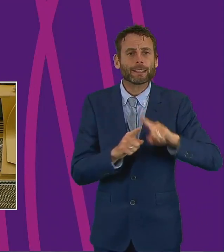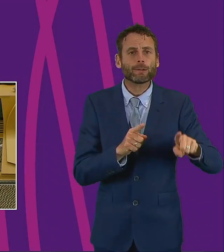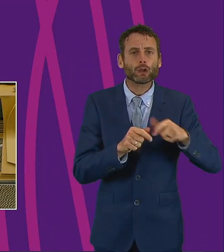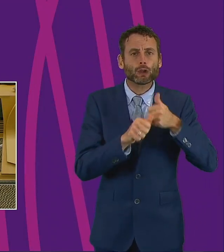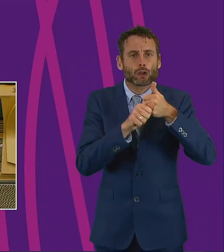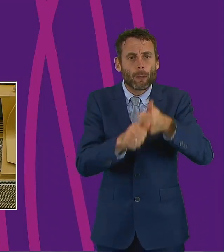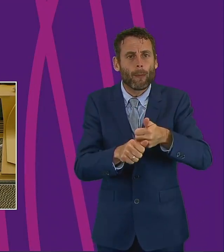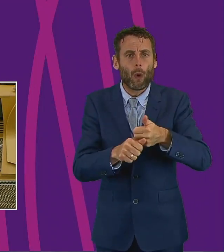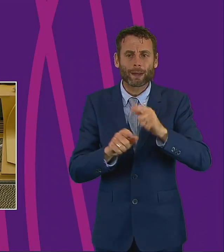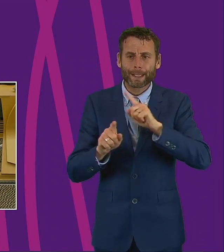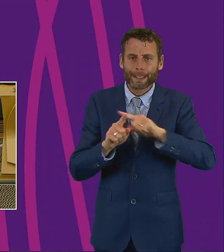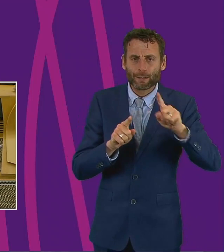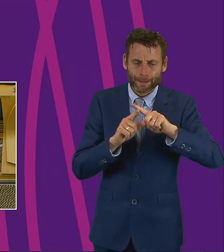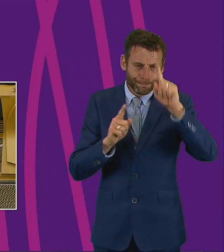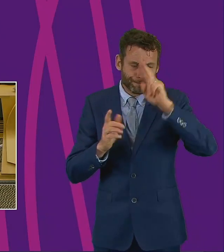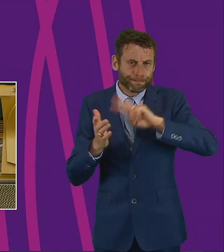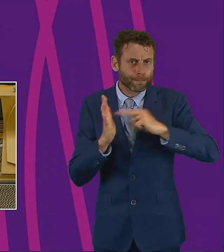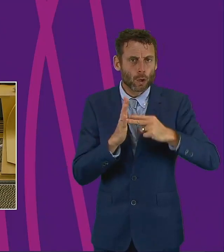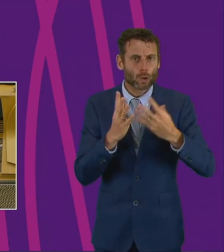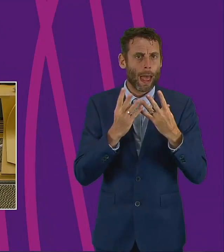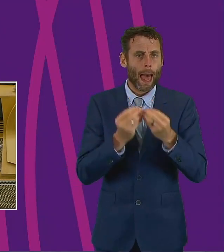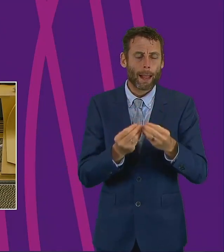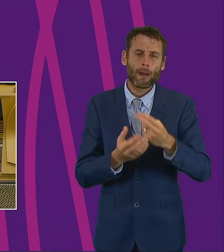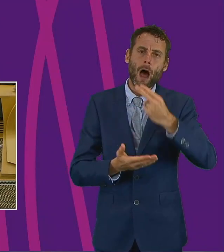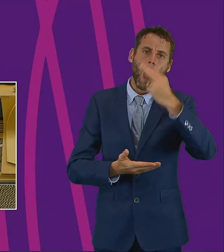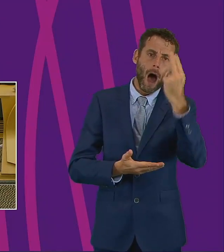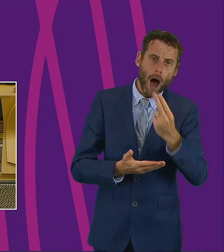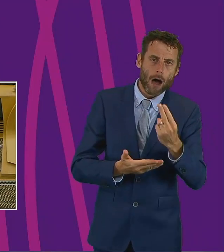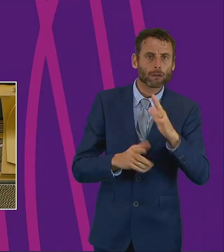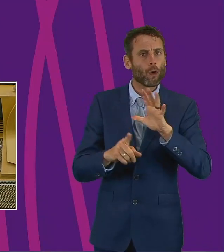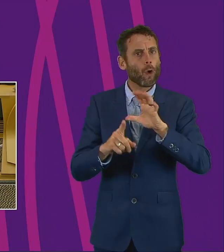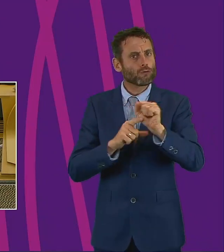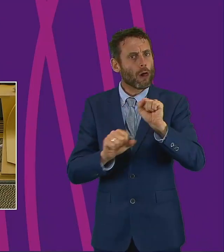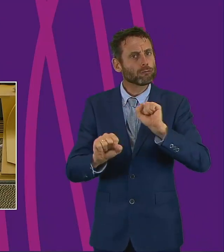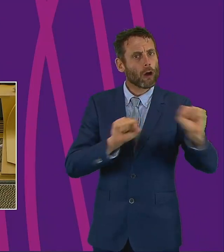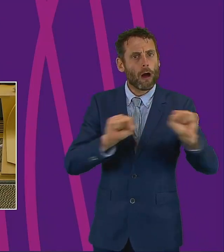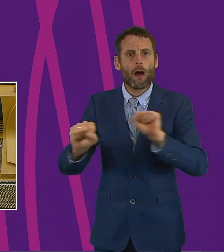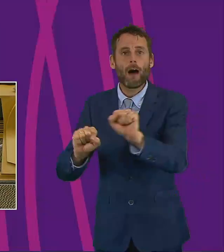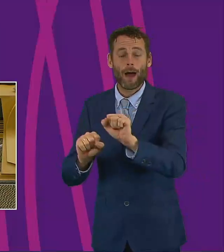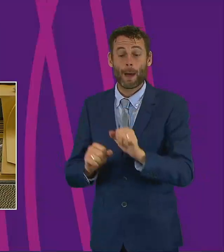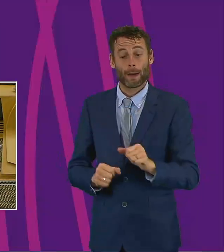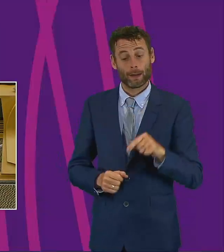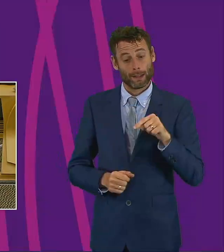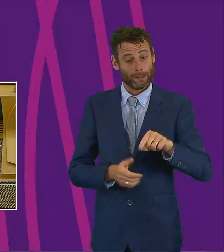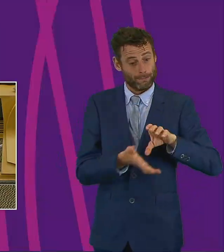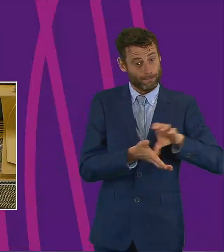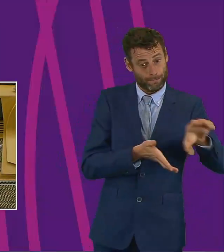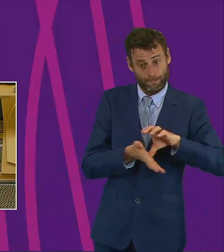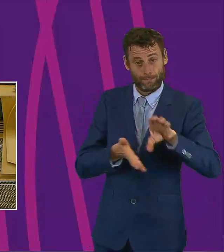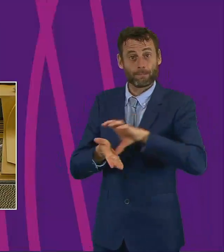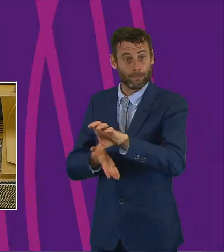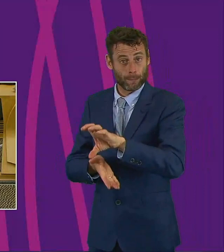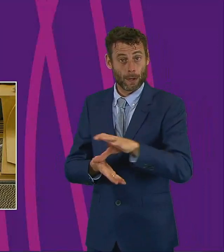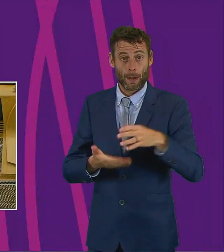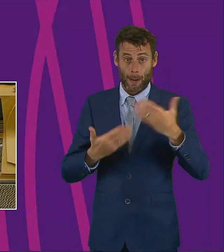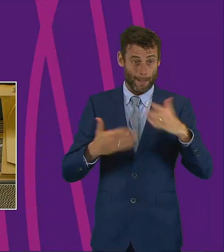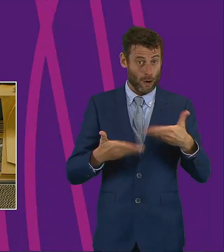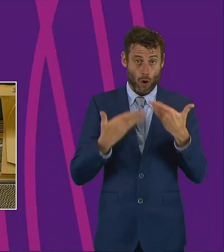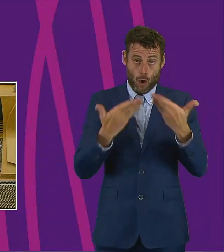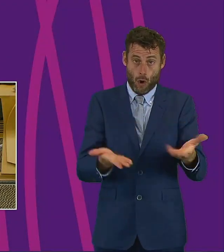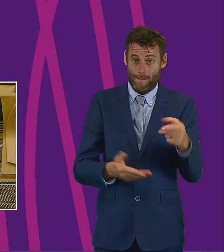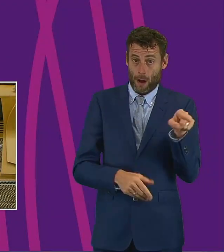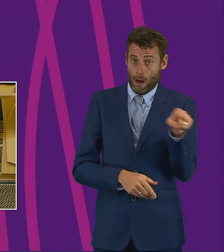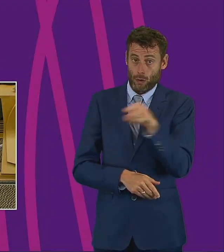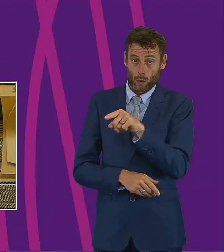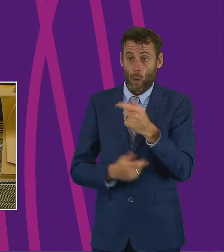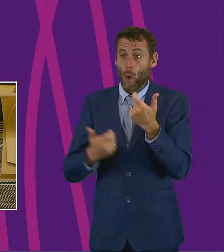support initiatives for culture and the arts generally, and many of those support streams have been available to people in